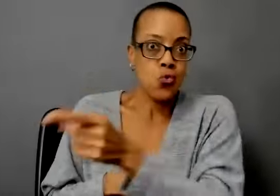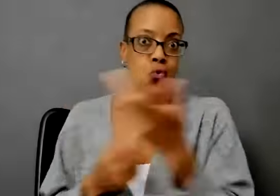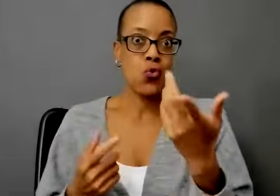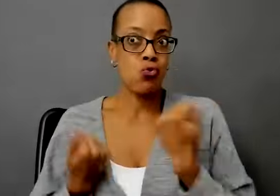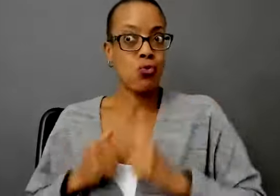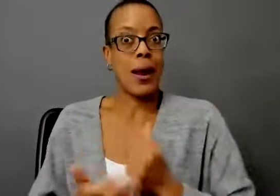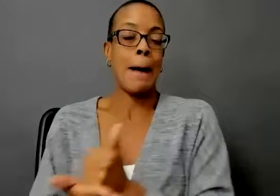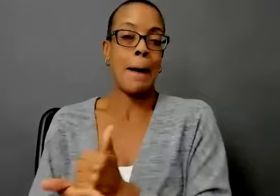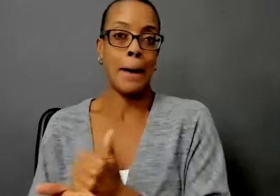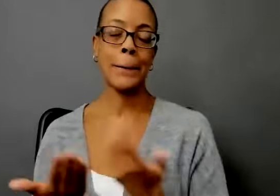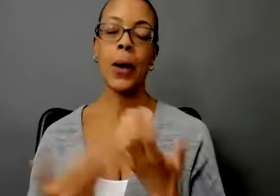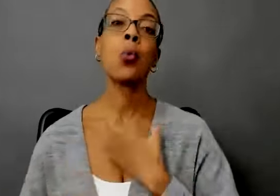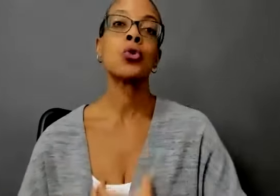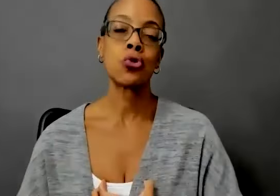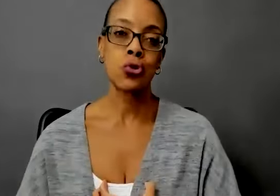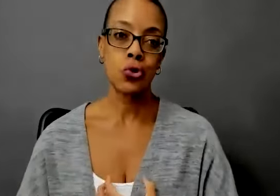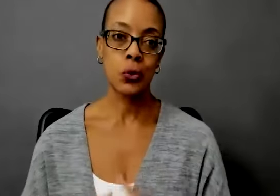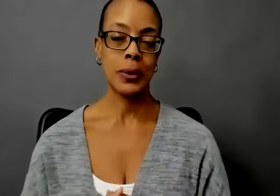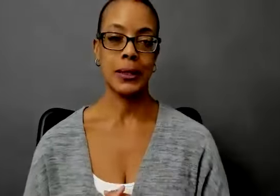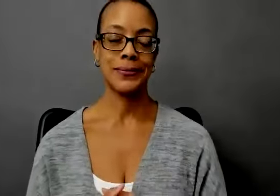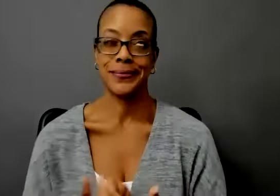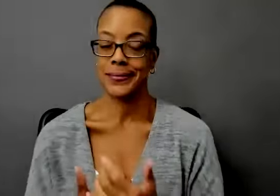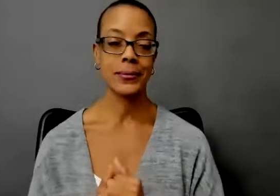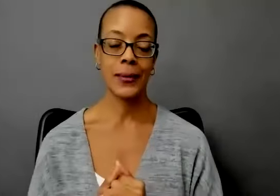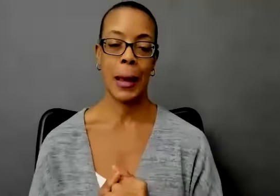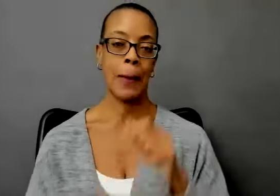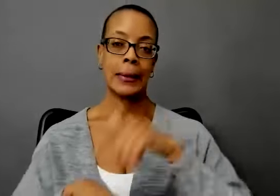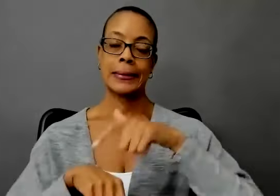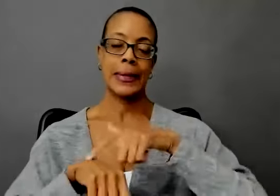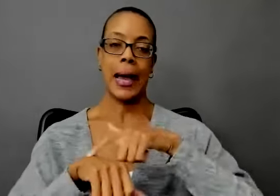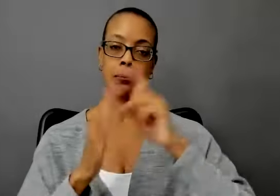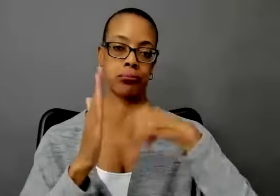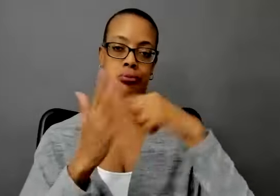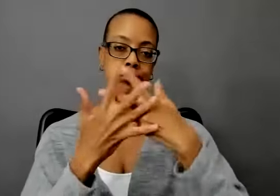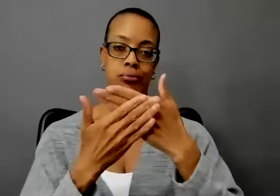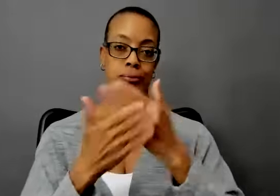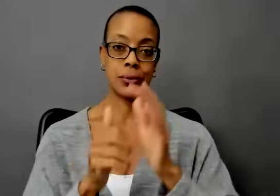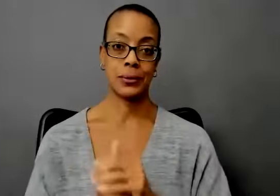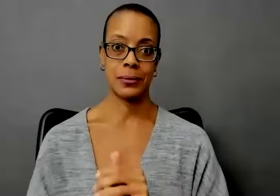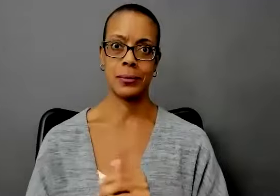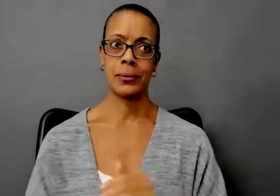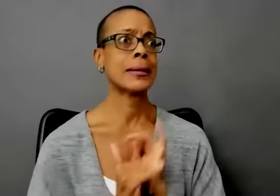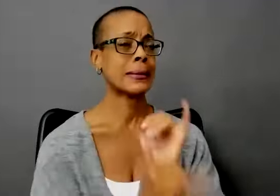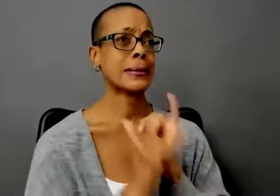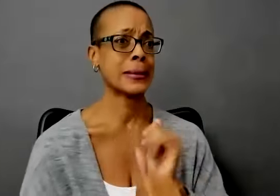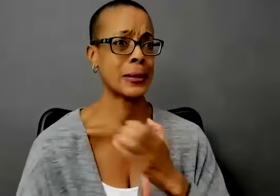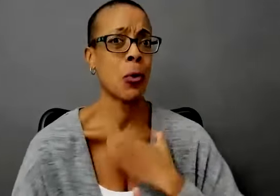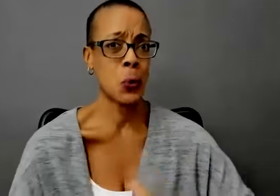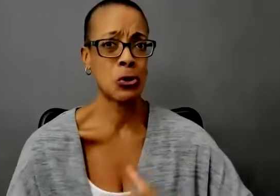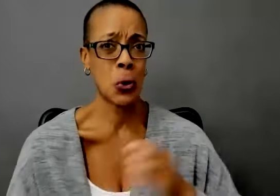But sometimes, there just aren't enough days and hours. I wish that too. It sounds like that's what people really